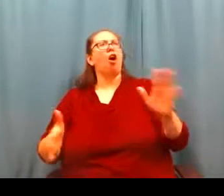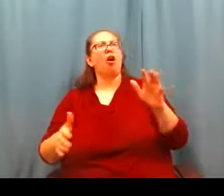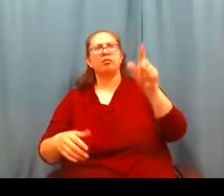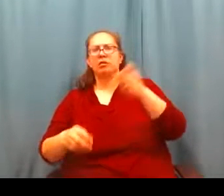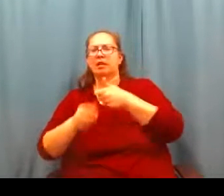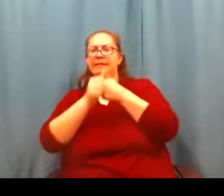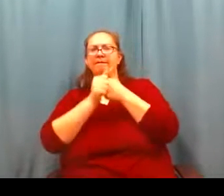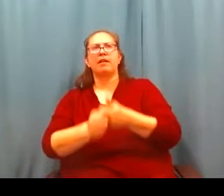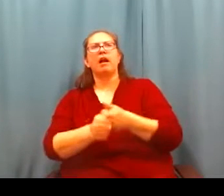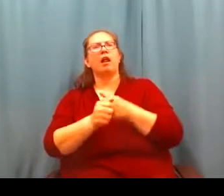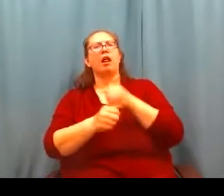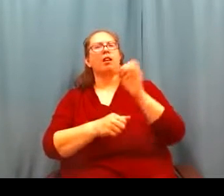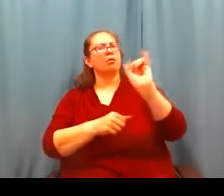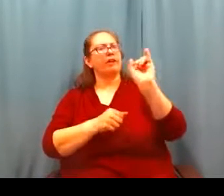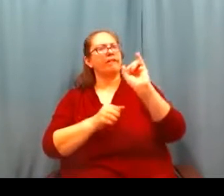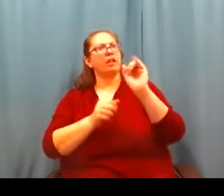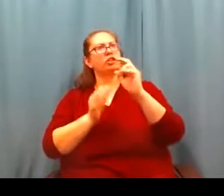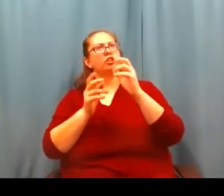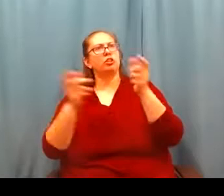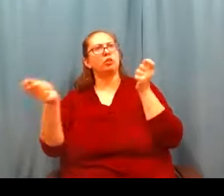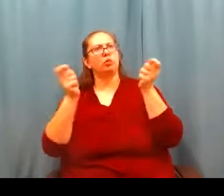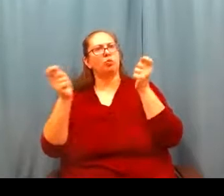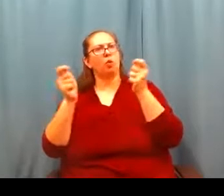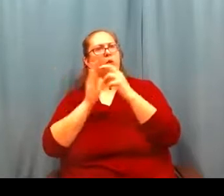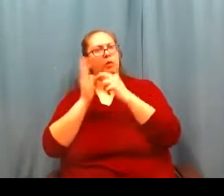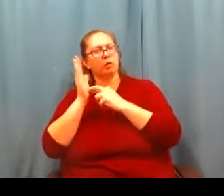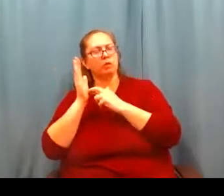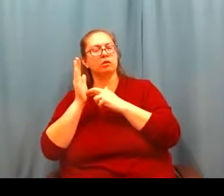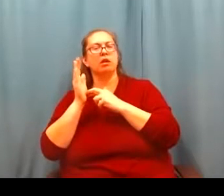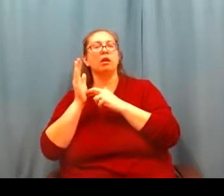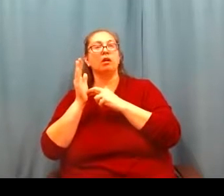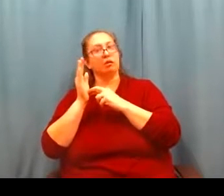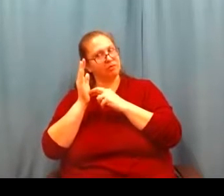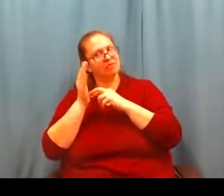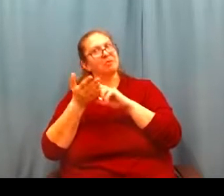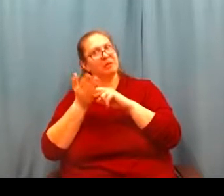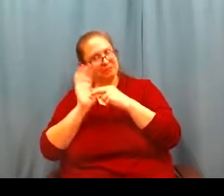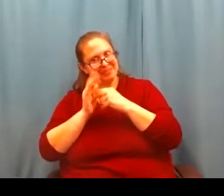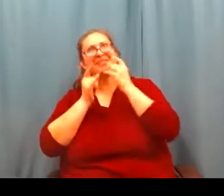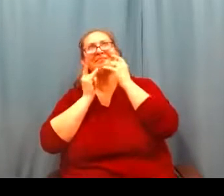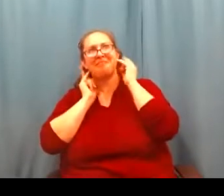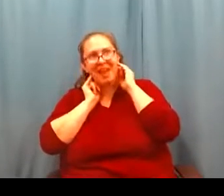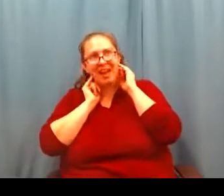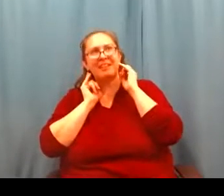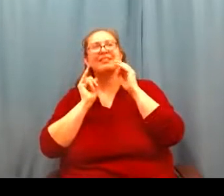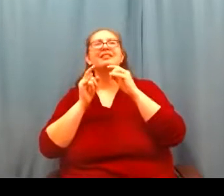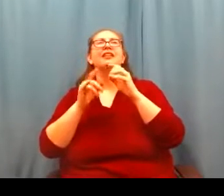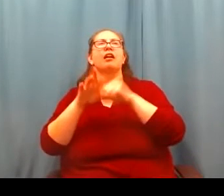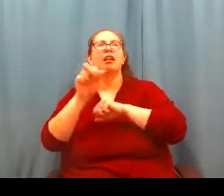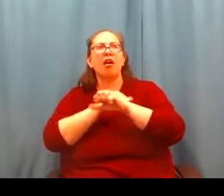control procedures. And that includes, of course, masks, gloves, that sort of thing.